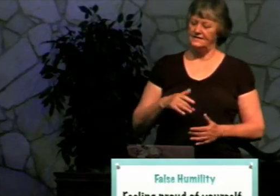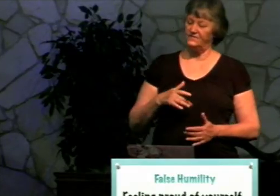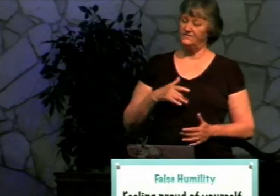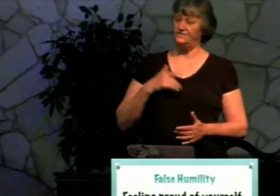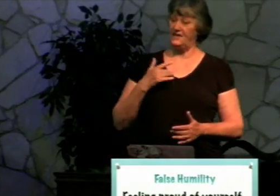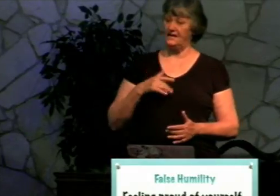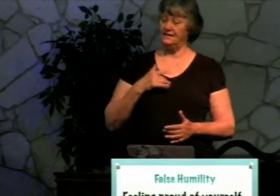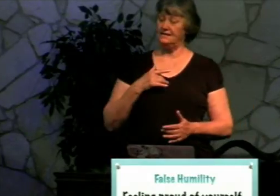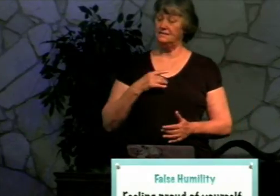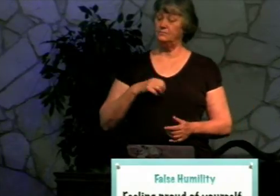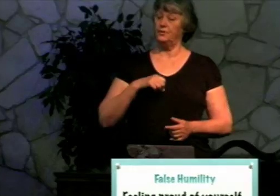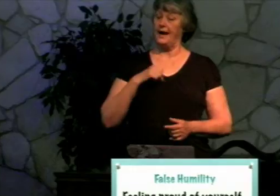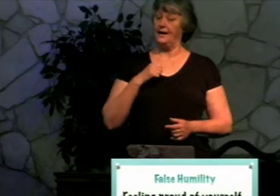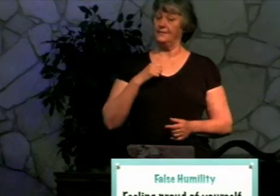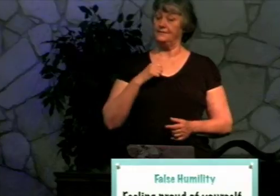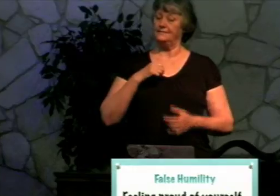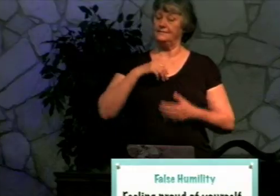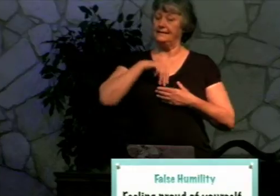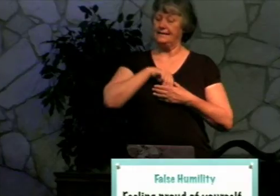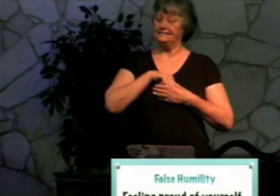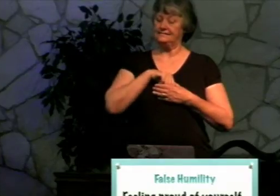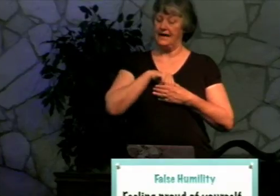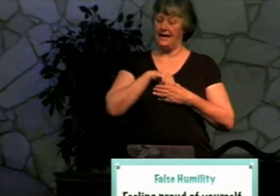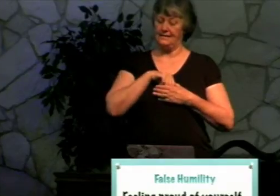is feeling proud inside,